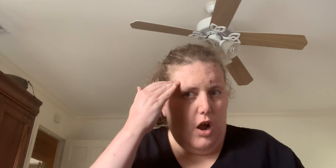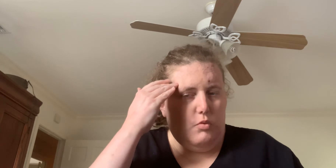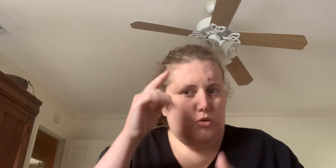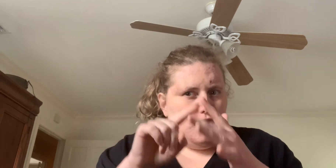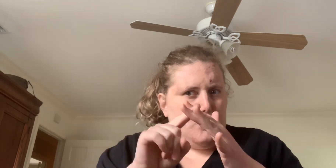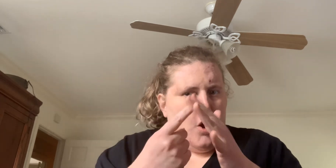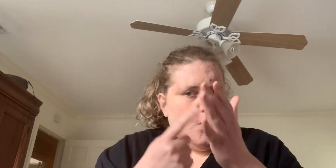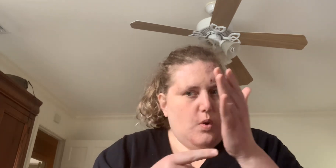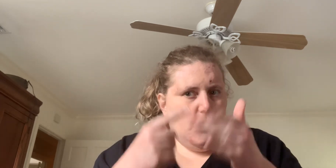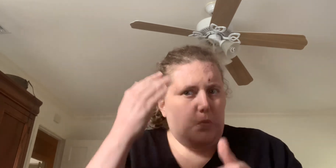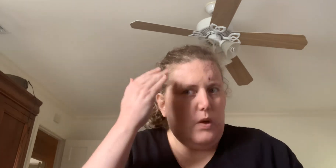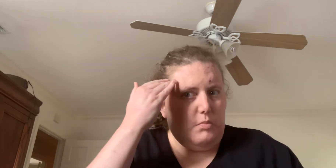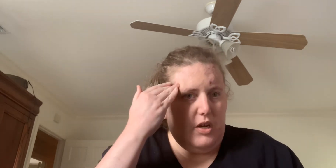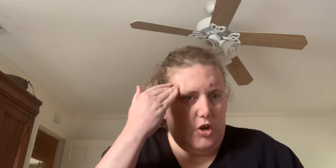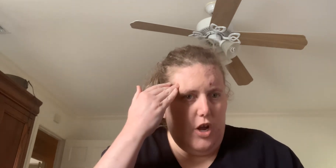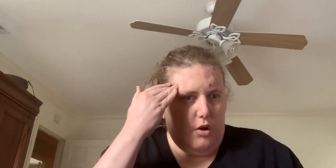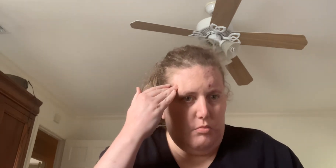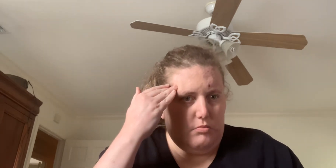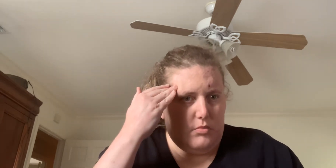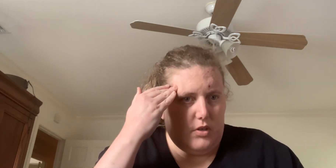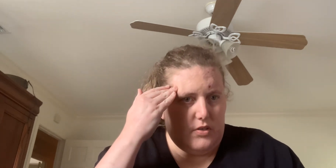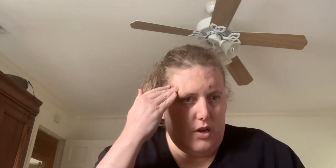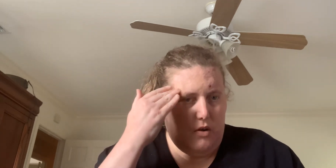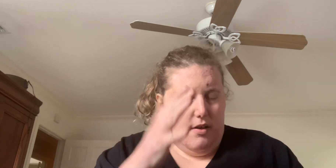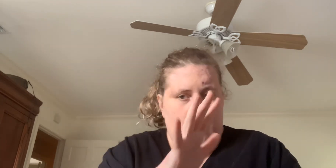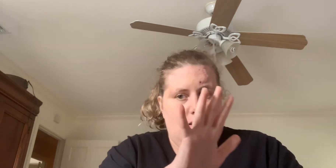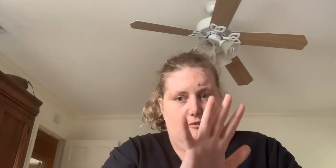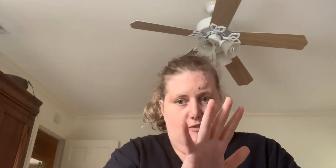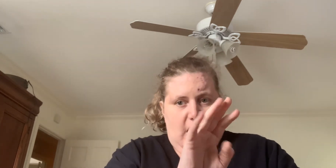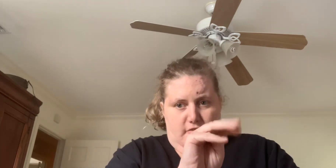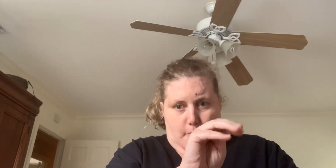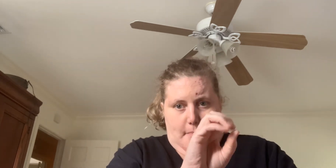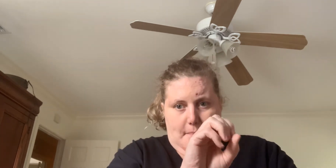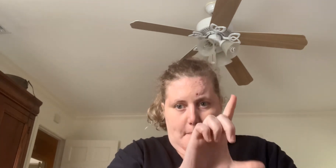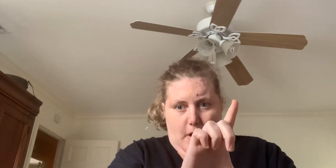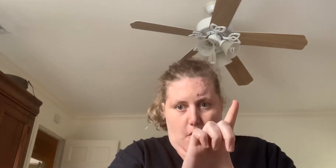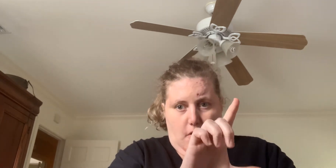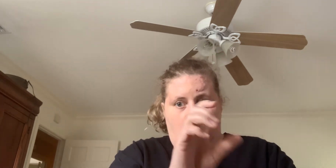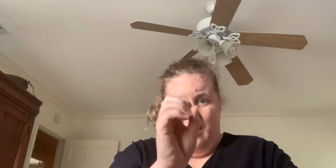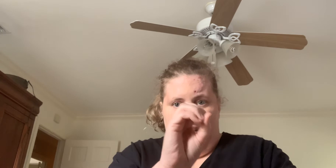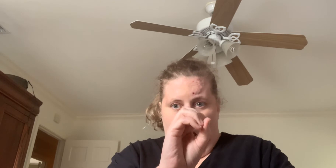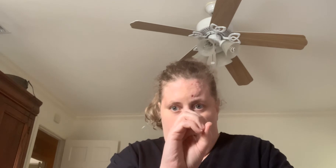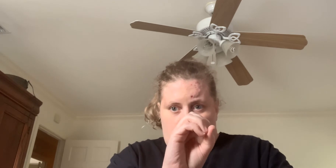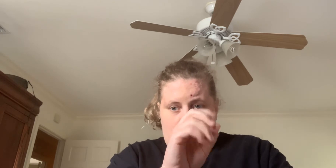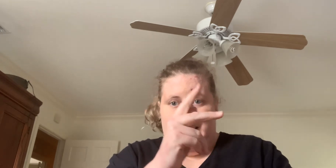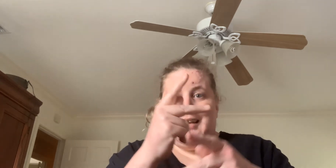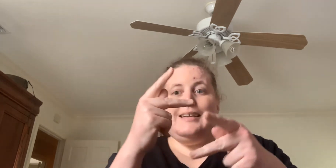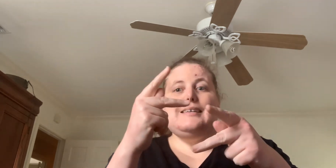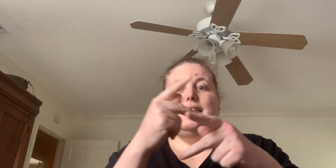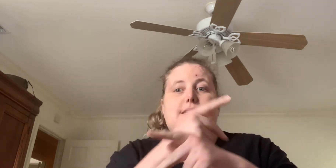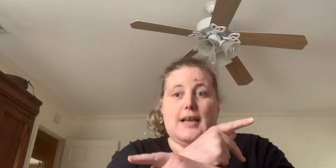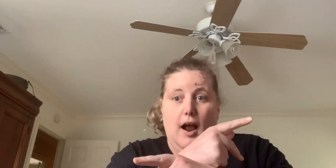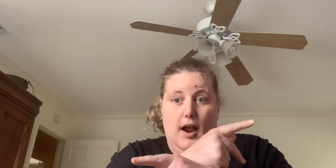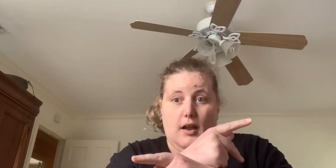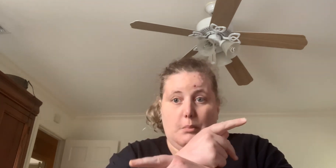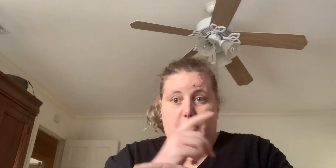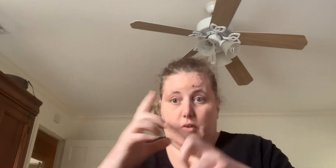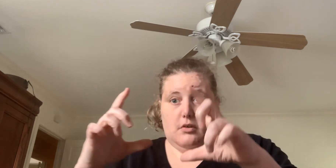back. 5 moles of oxygen is what's given. I'm typing all kind of